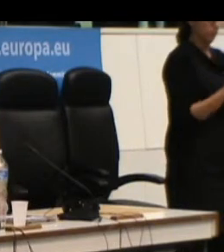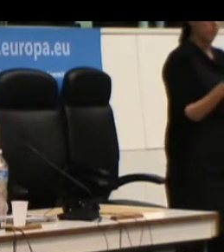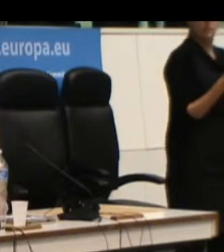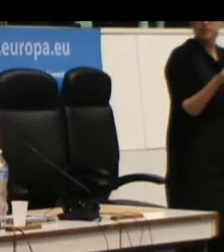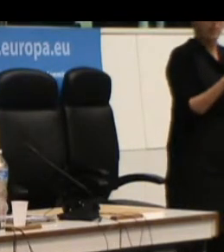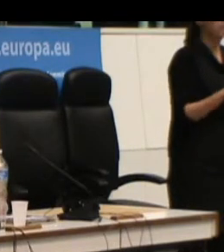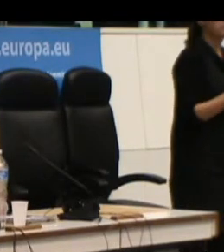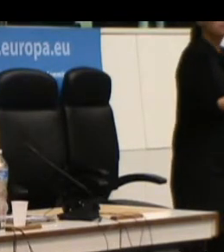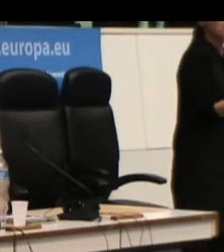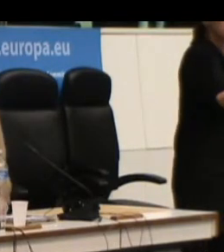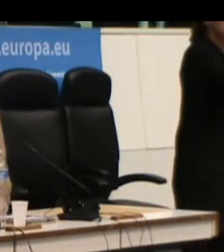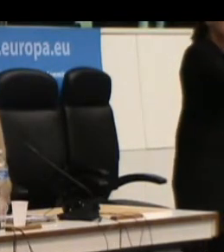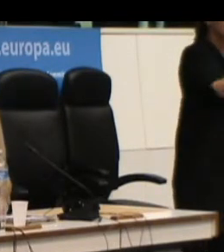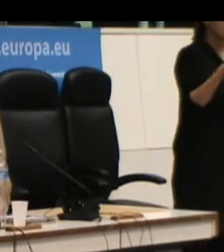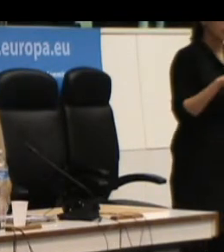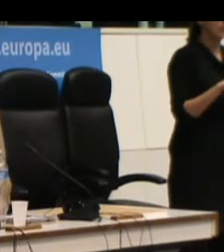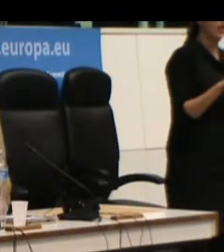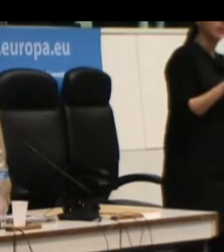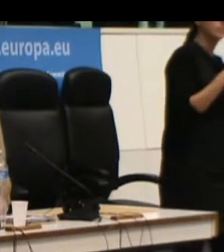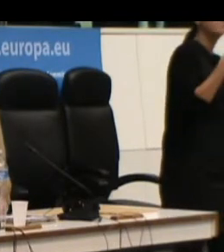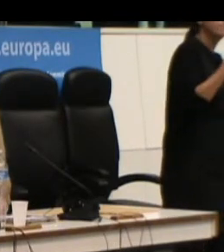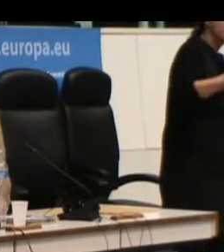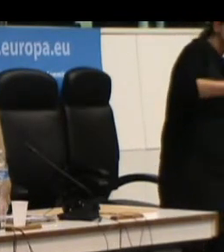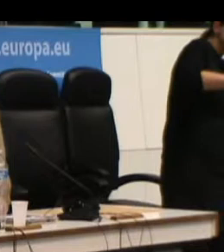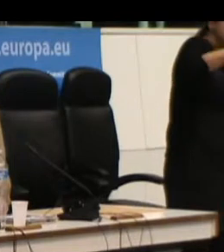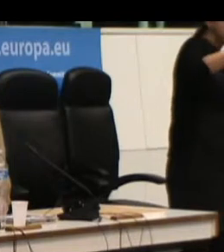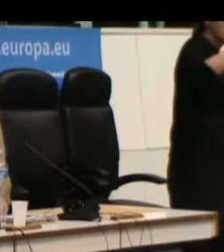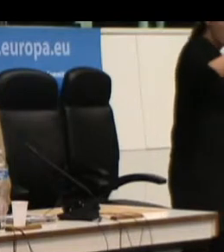centres. Significant wealth and